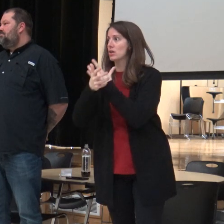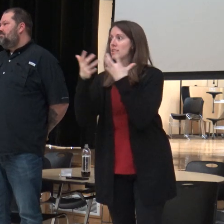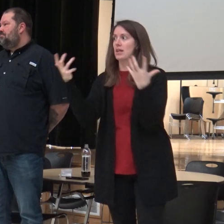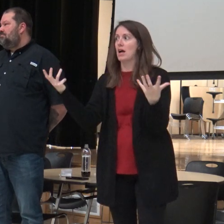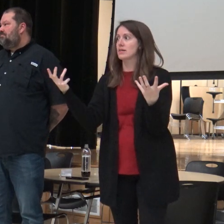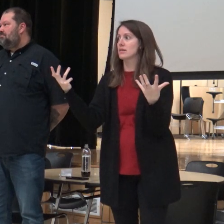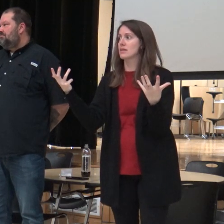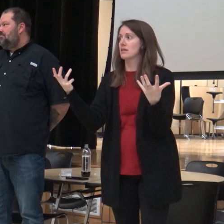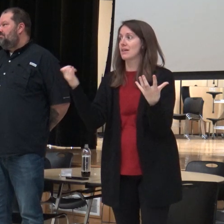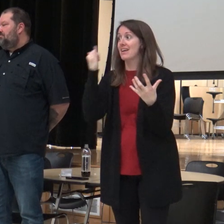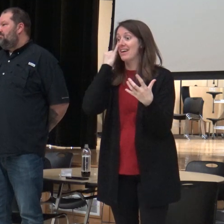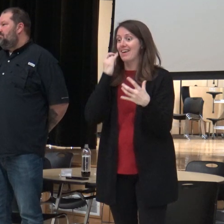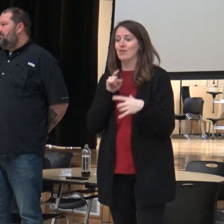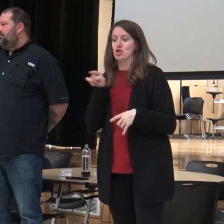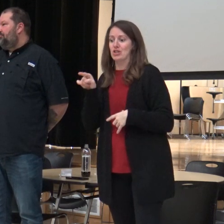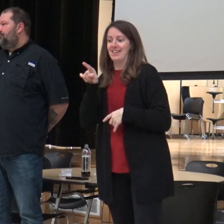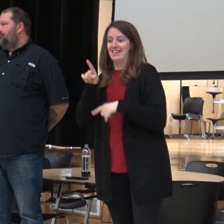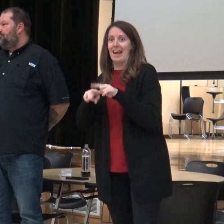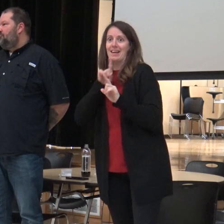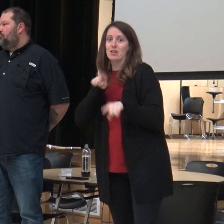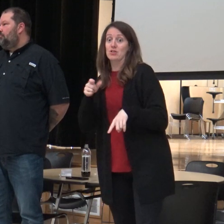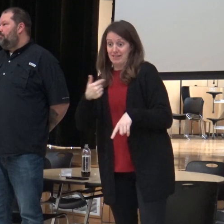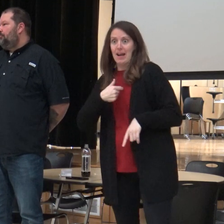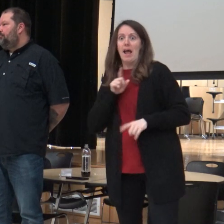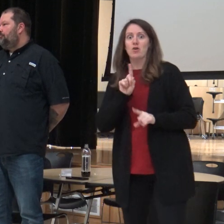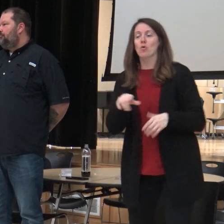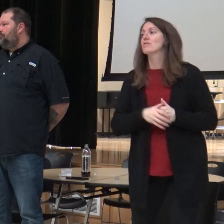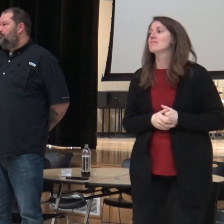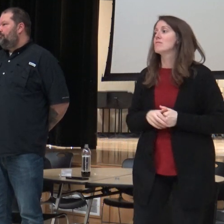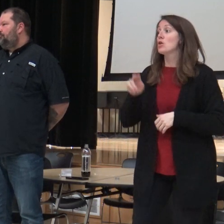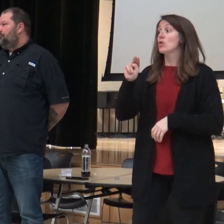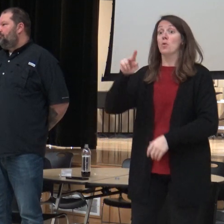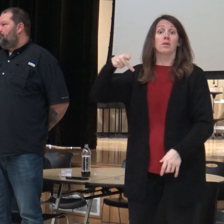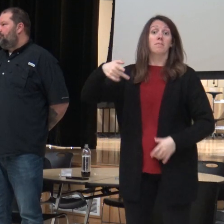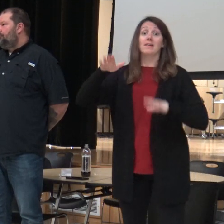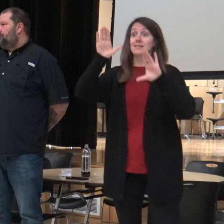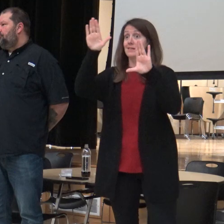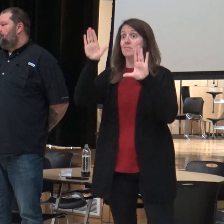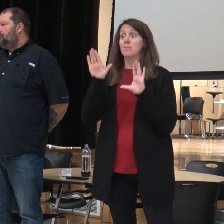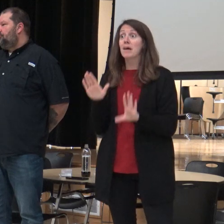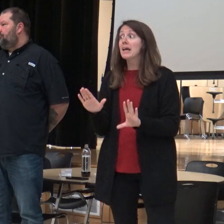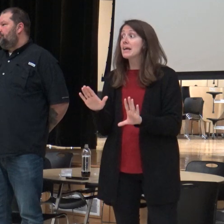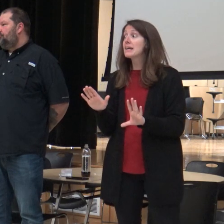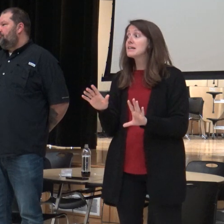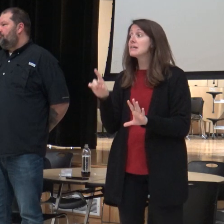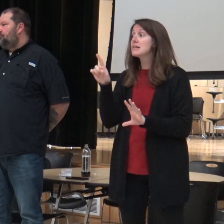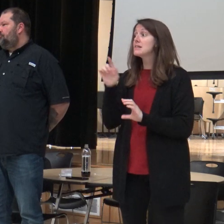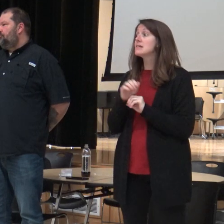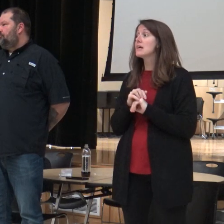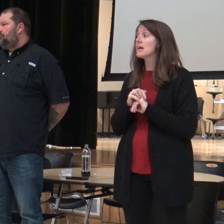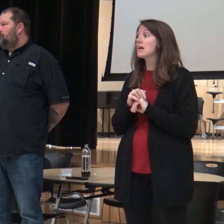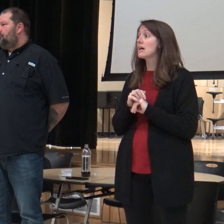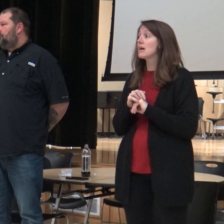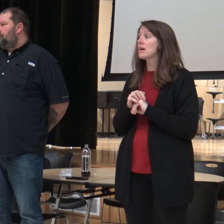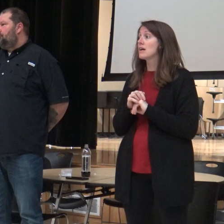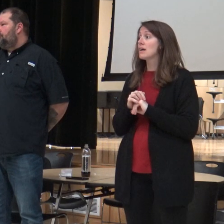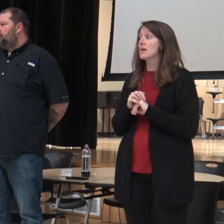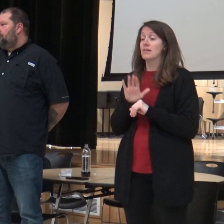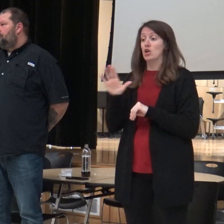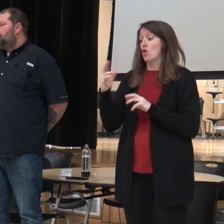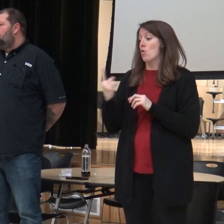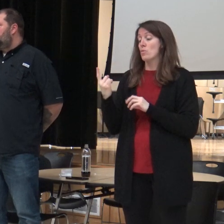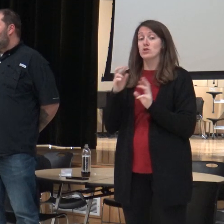to get to it, then each other for that. Northern Pines is amazing. If they work with Northern Pines already, we give them a call if they